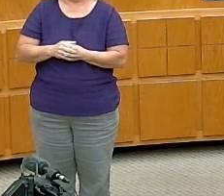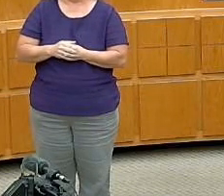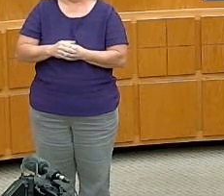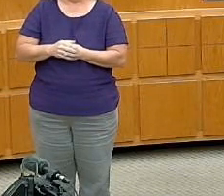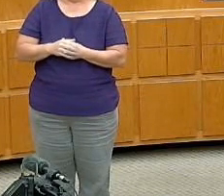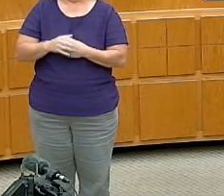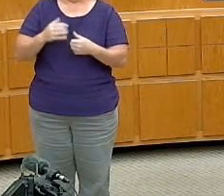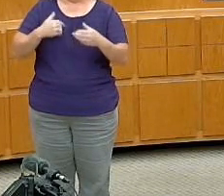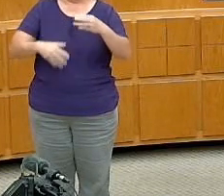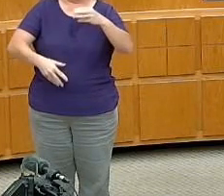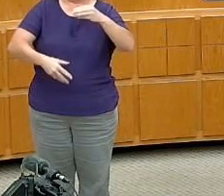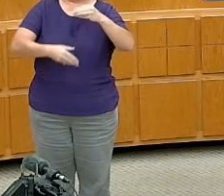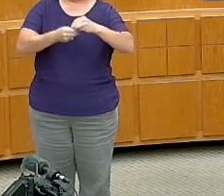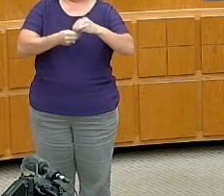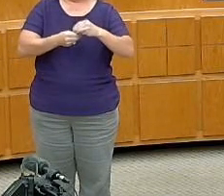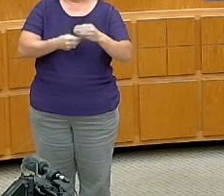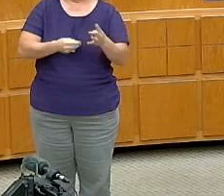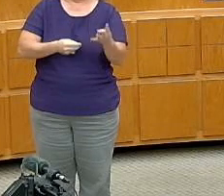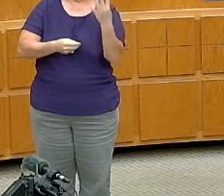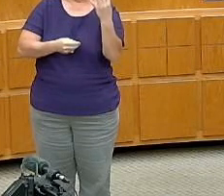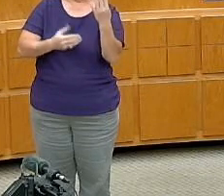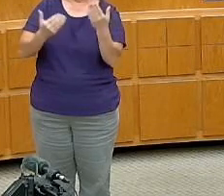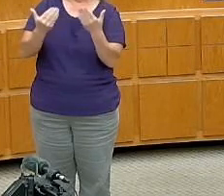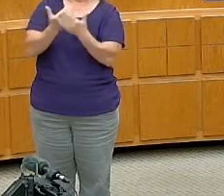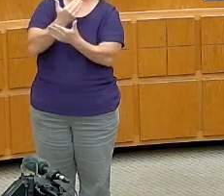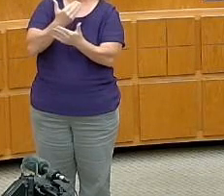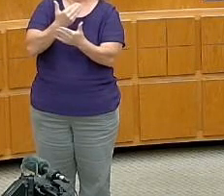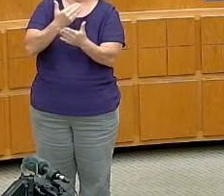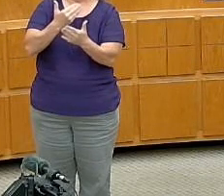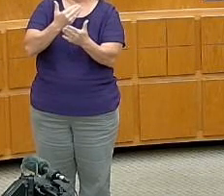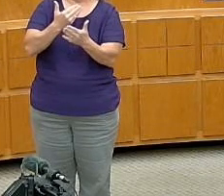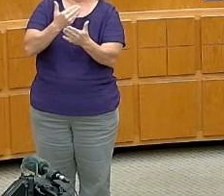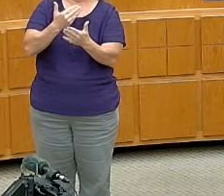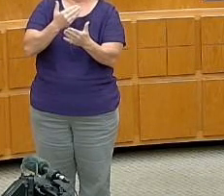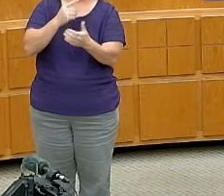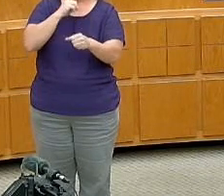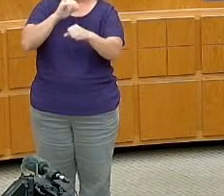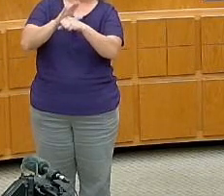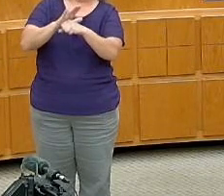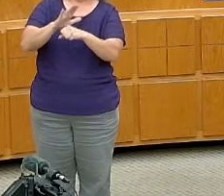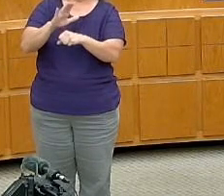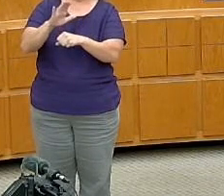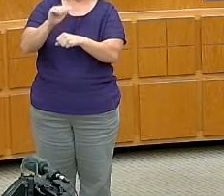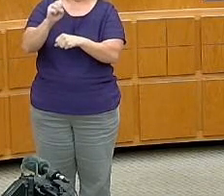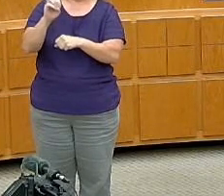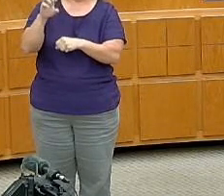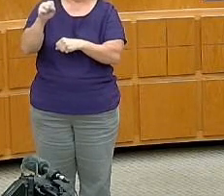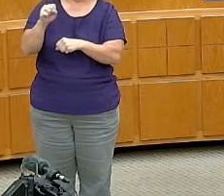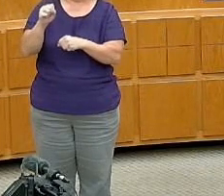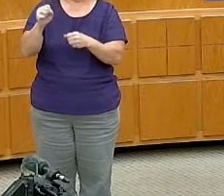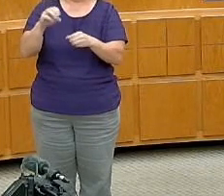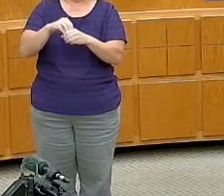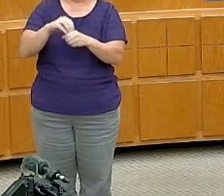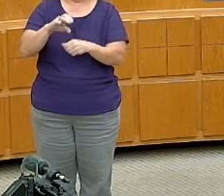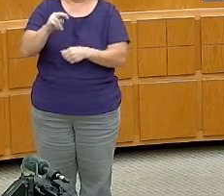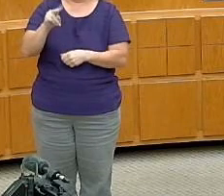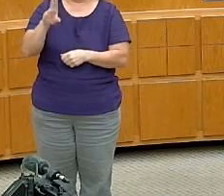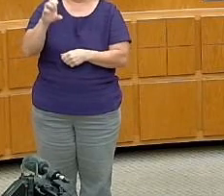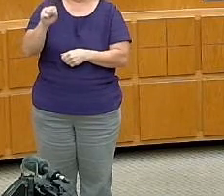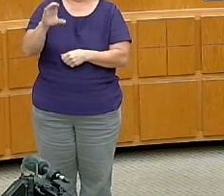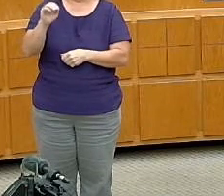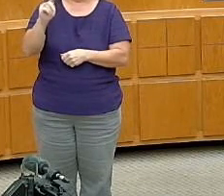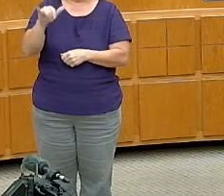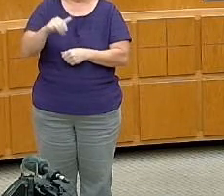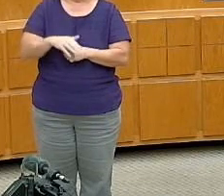have 4 new confirmed cases in Nueces County. You may recall that a recent averaging